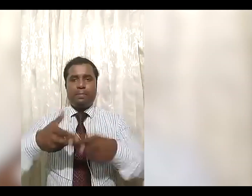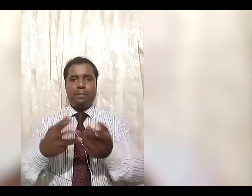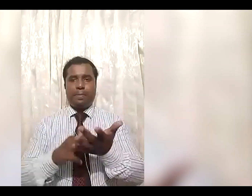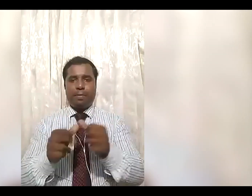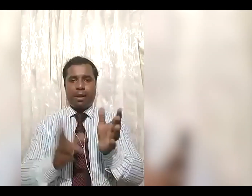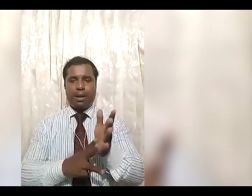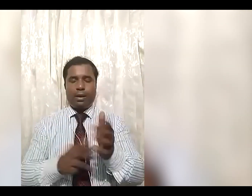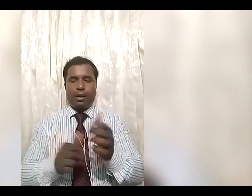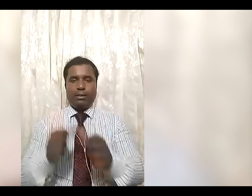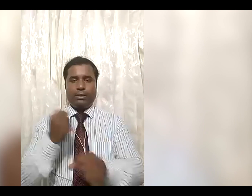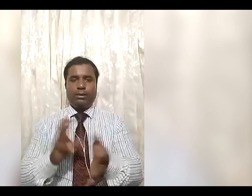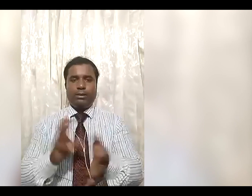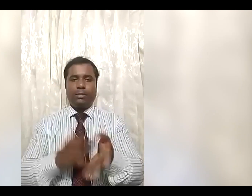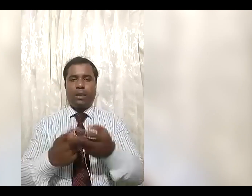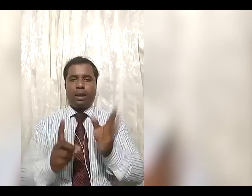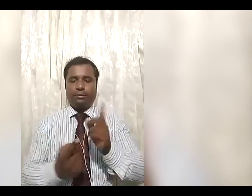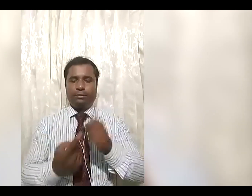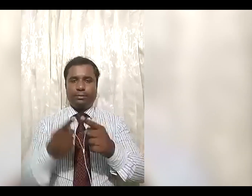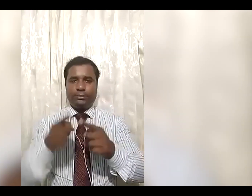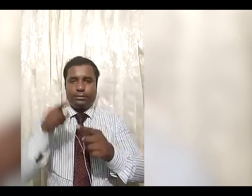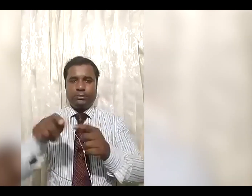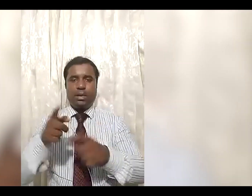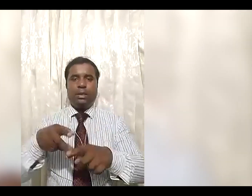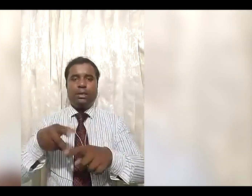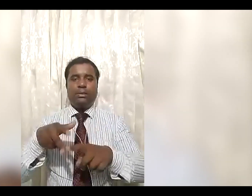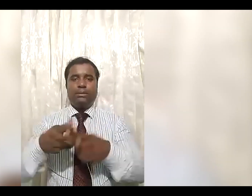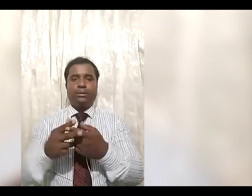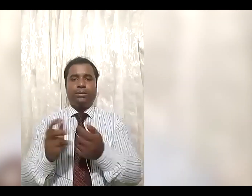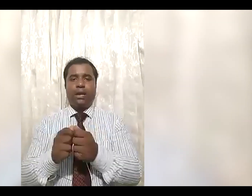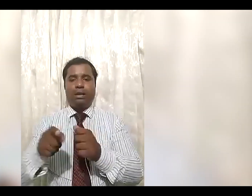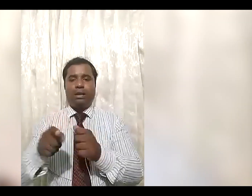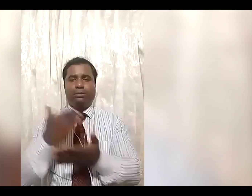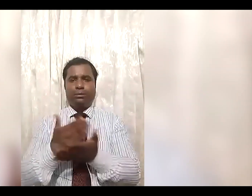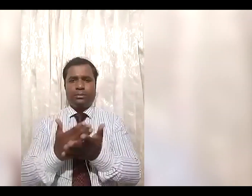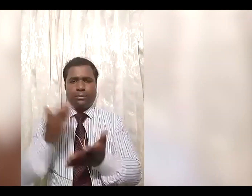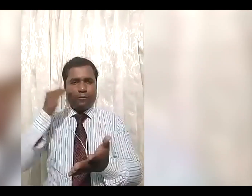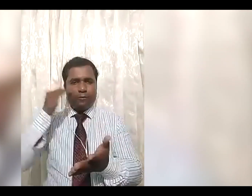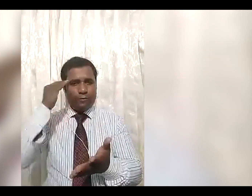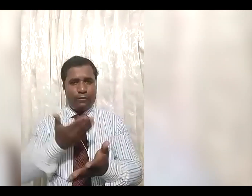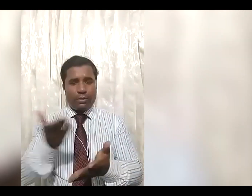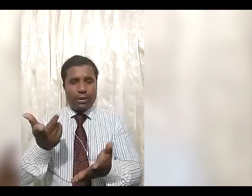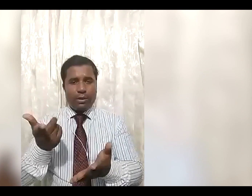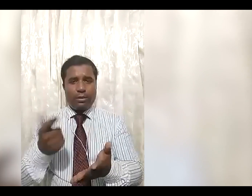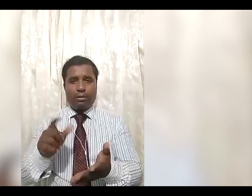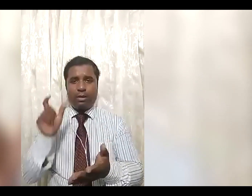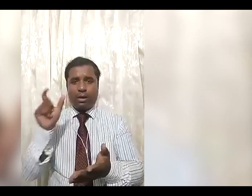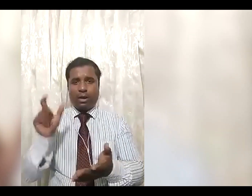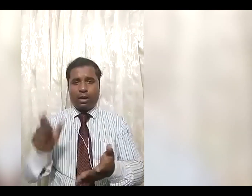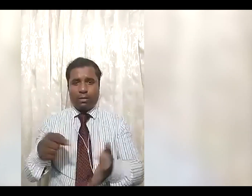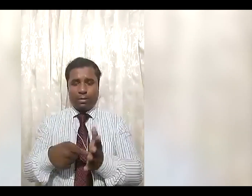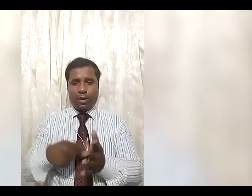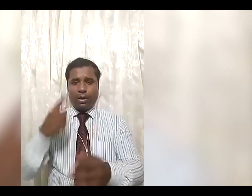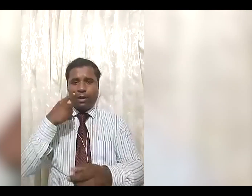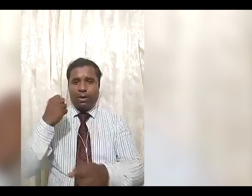vote. And the reason they didn't have it is because they have a disability. And when they were born, you know, the government, their